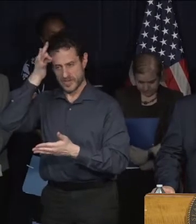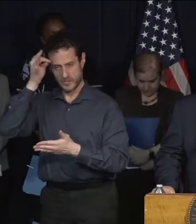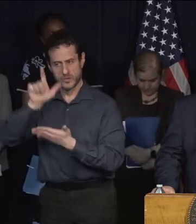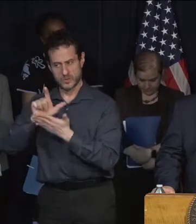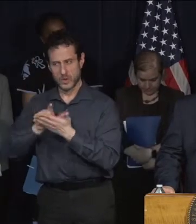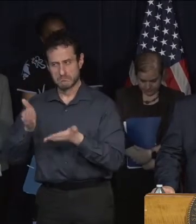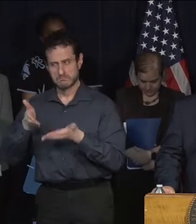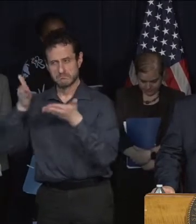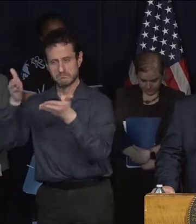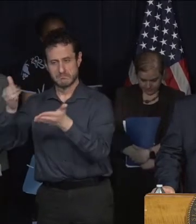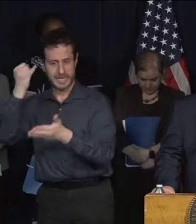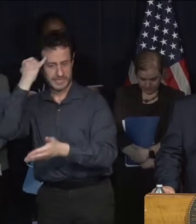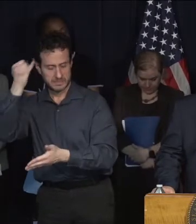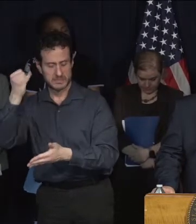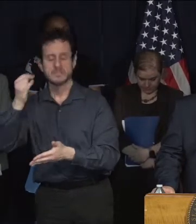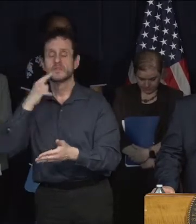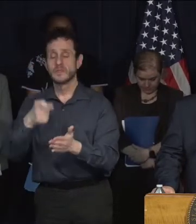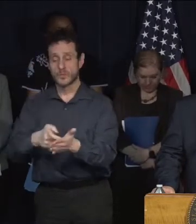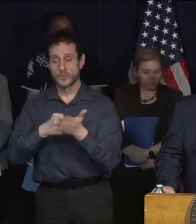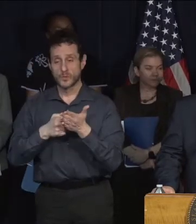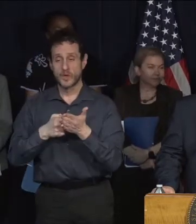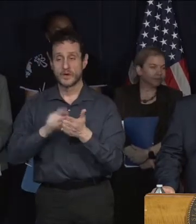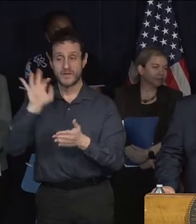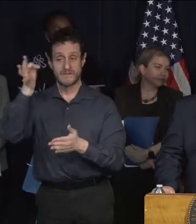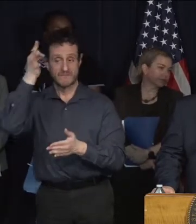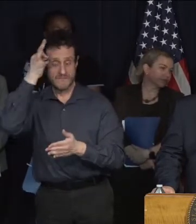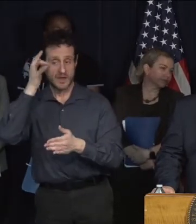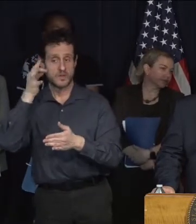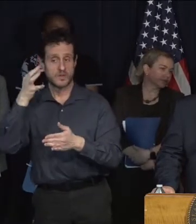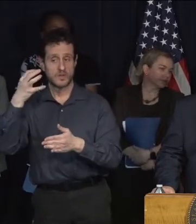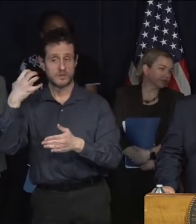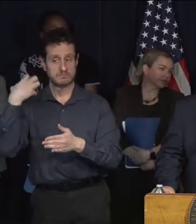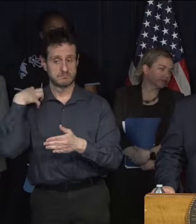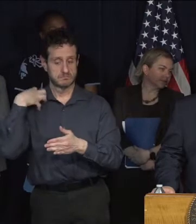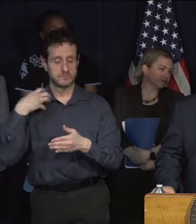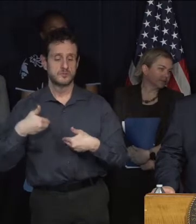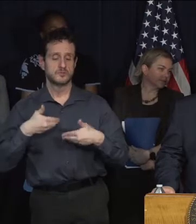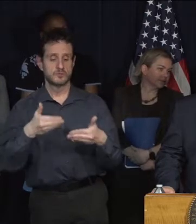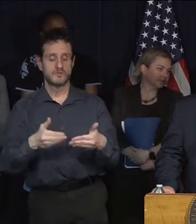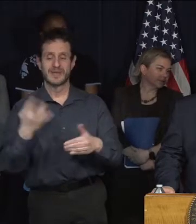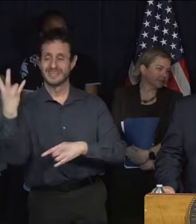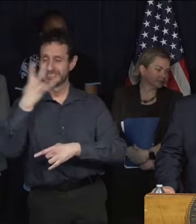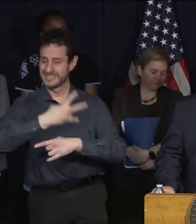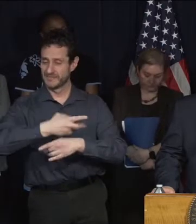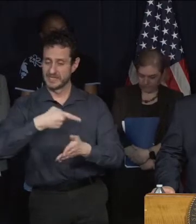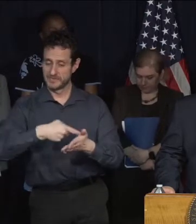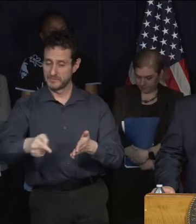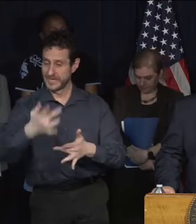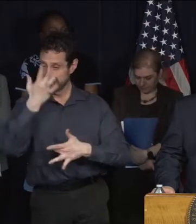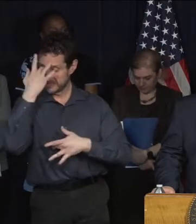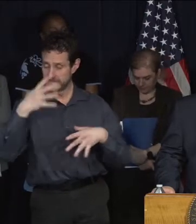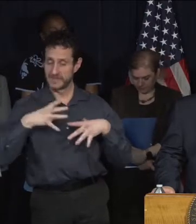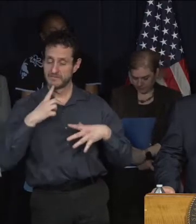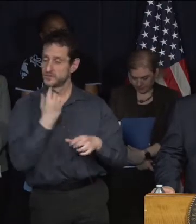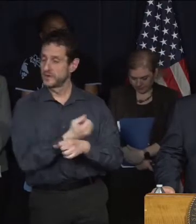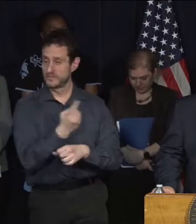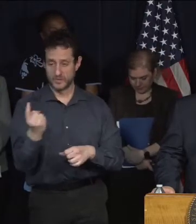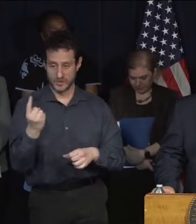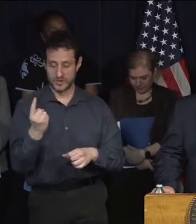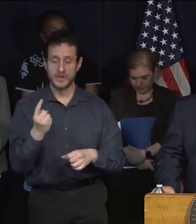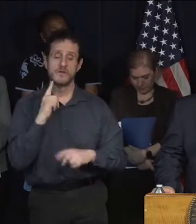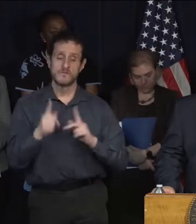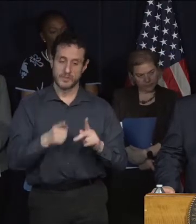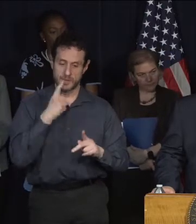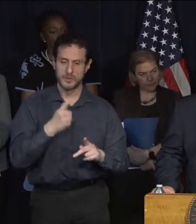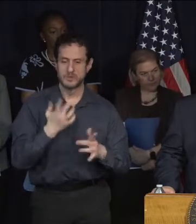would require all employers to provide at least 7 days of paid sick leave to everybody, including paycheck to paycheck workers,